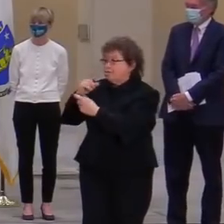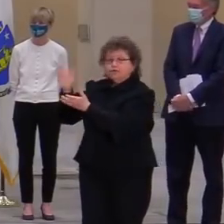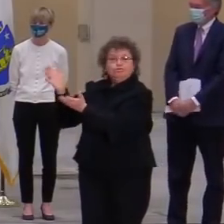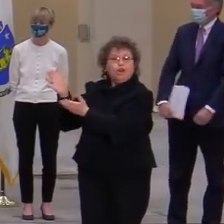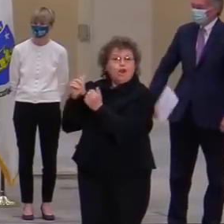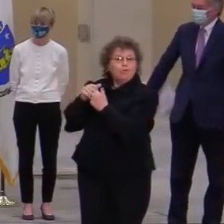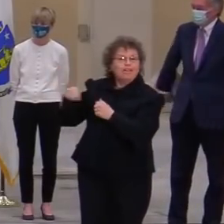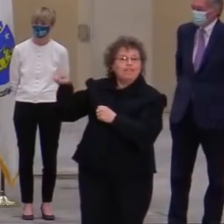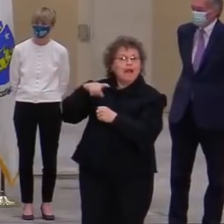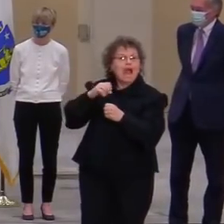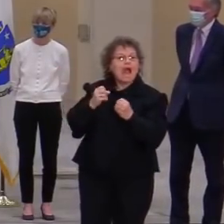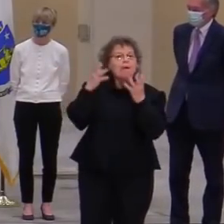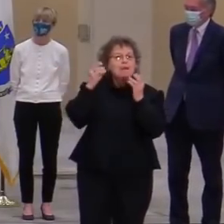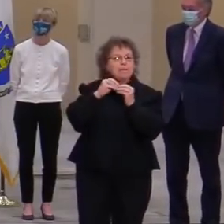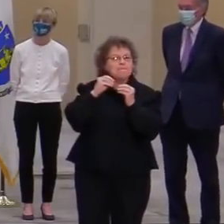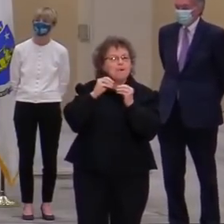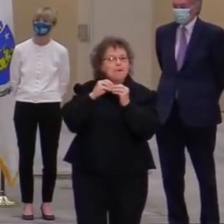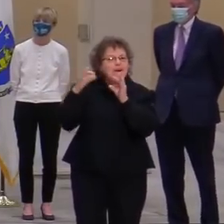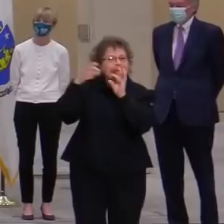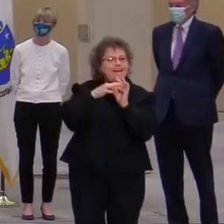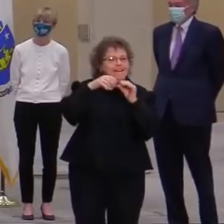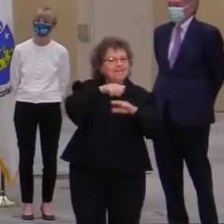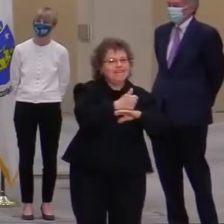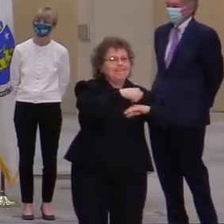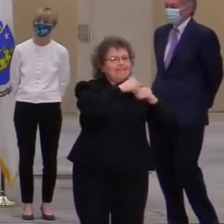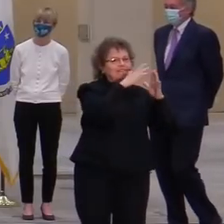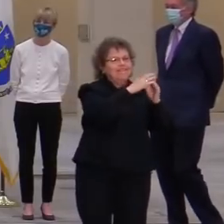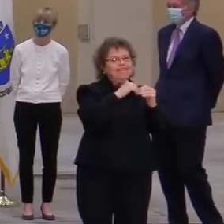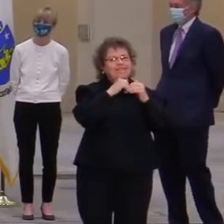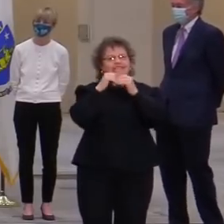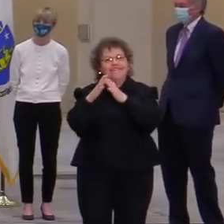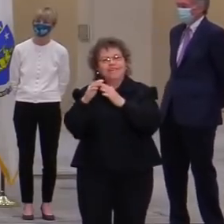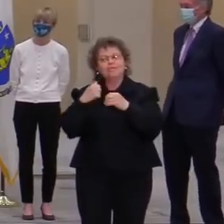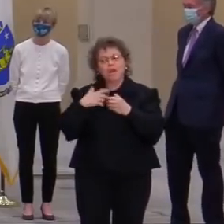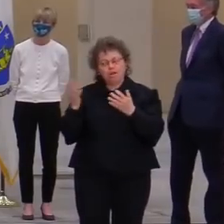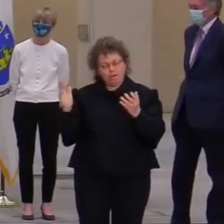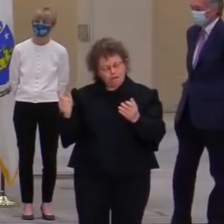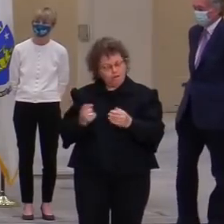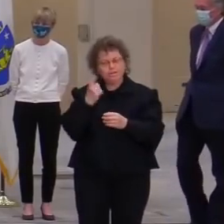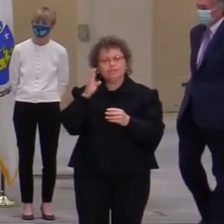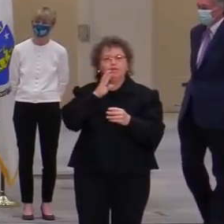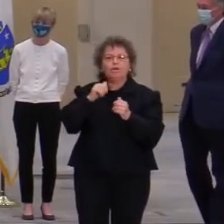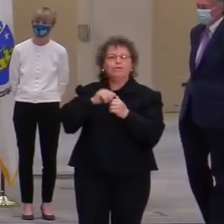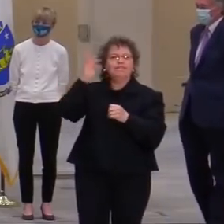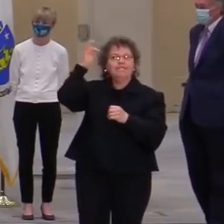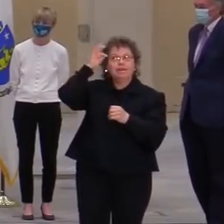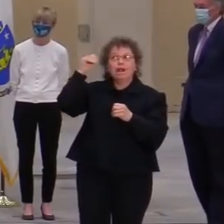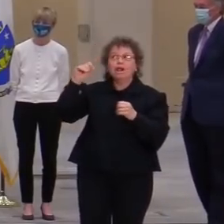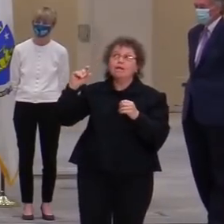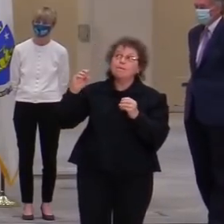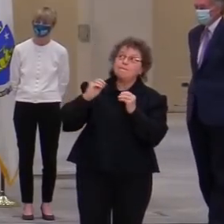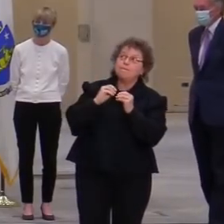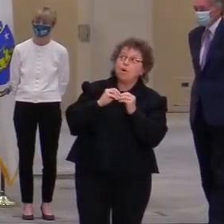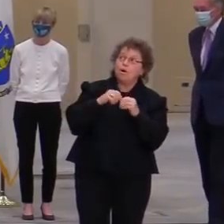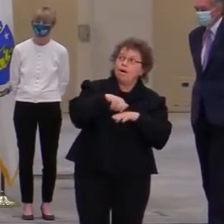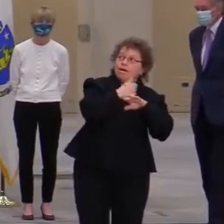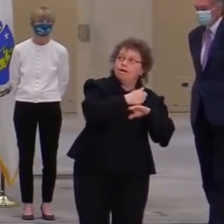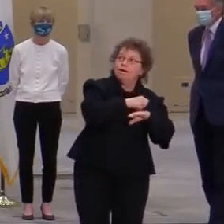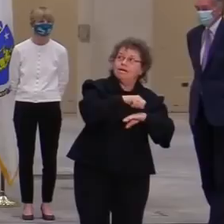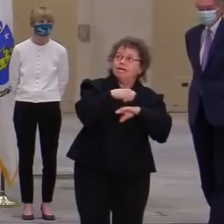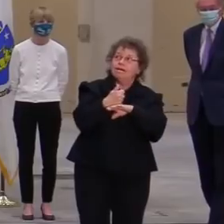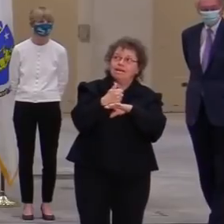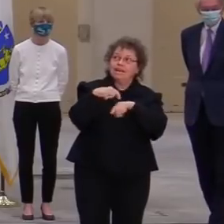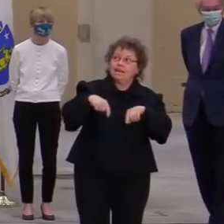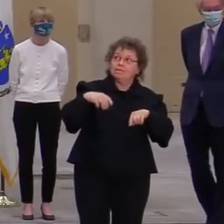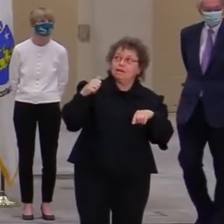get here in the Commonwealth, but we constantly talk to the feds about opportunities to expand our footprint and theirs here in Massachusetts.